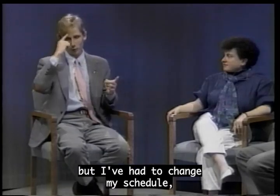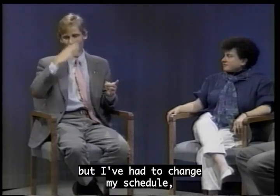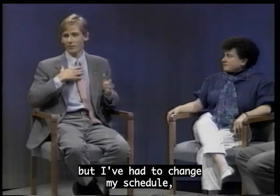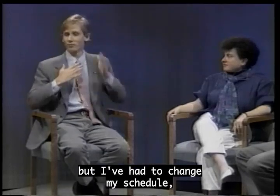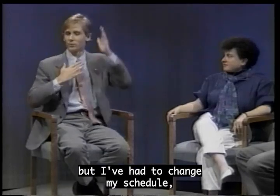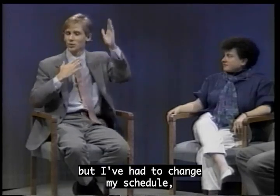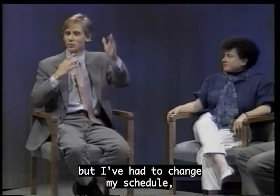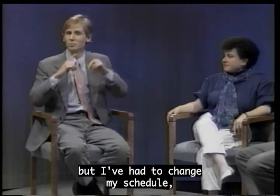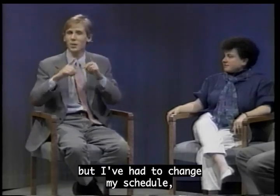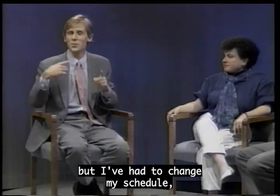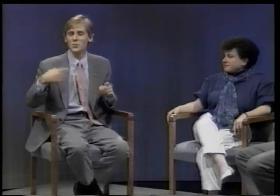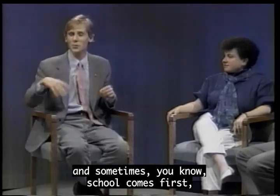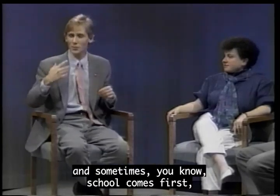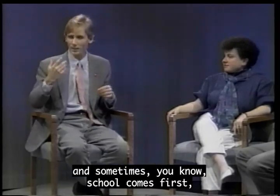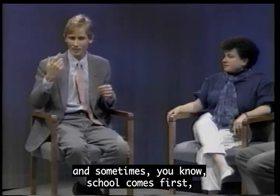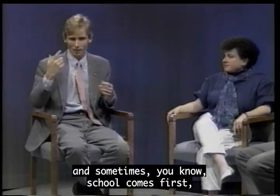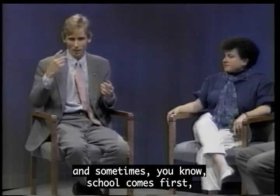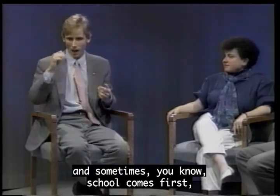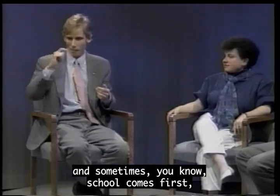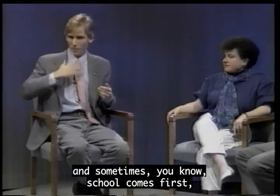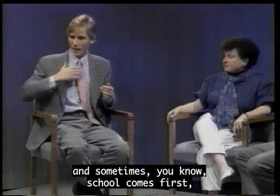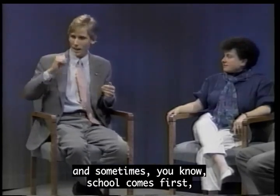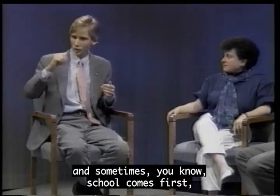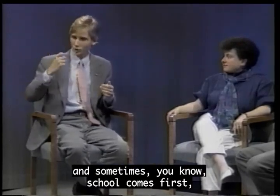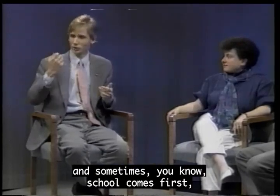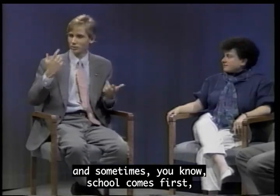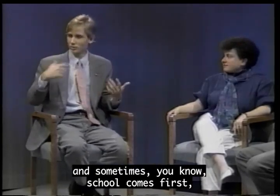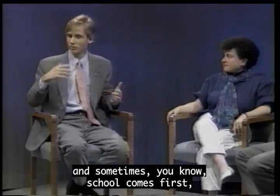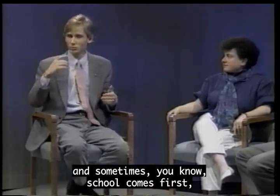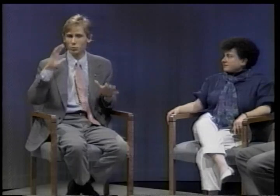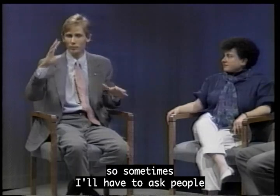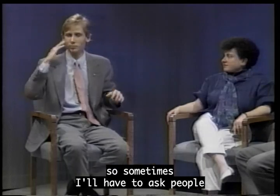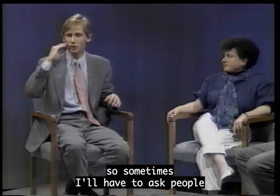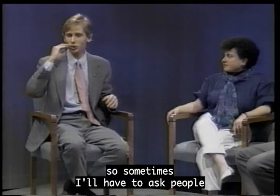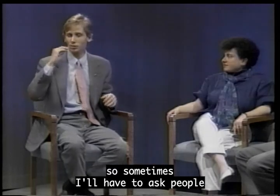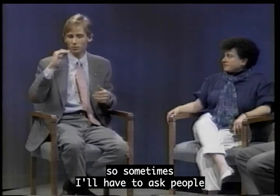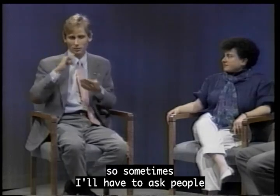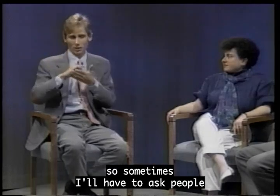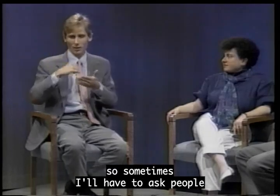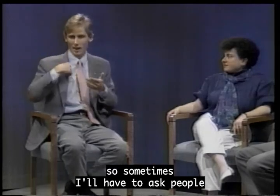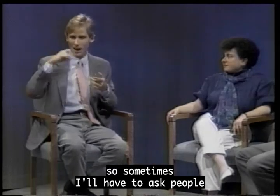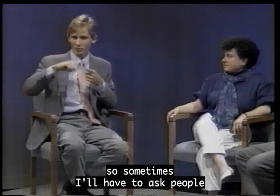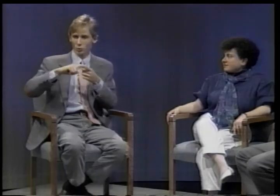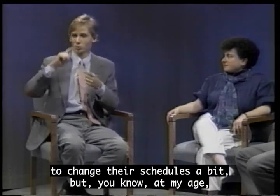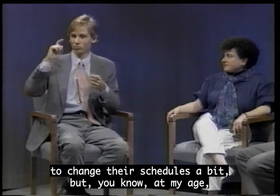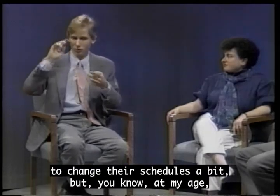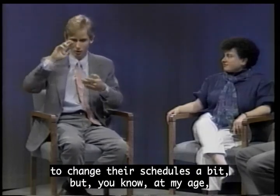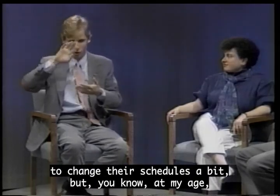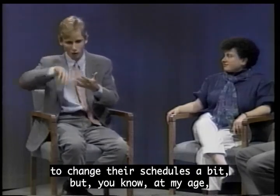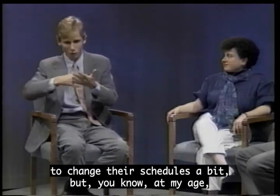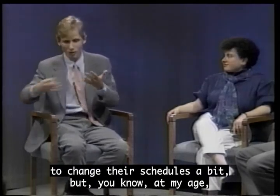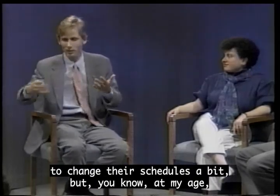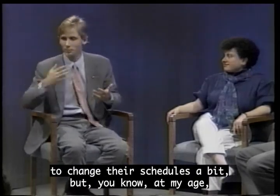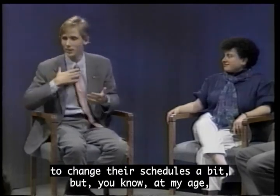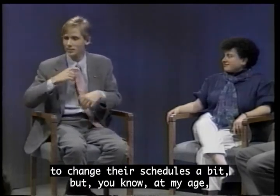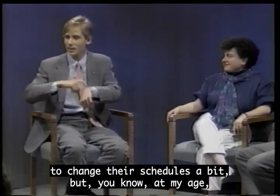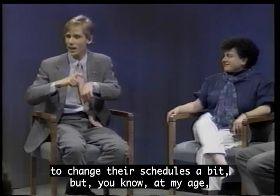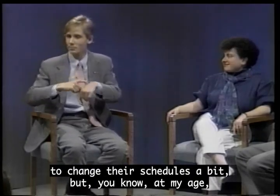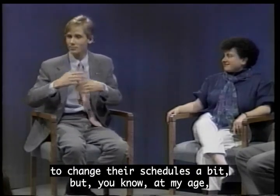first, so sometimes I'll have to ask people to change their schedules a bit. But, you know, at my age, this has been a wonderful